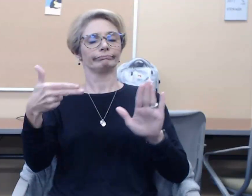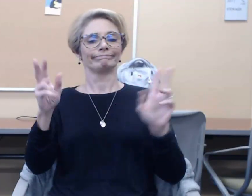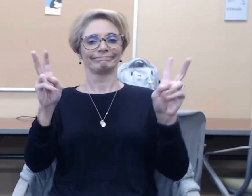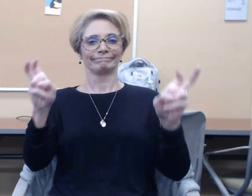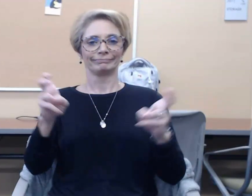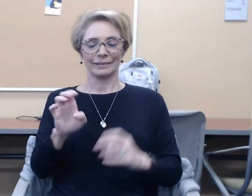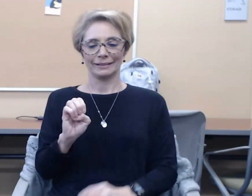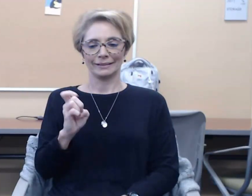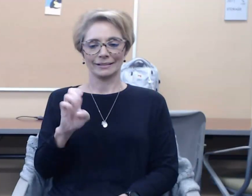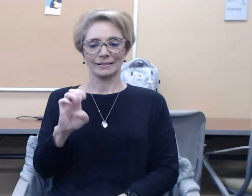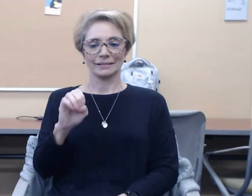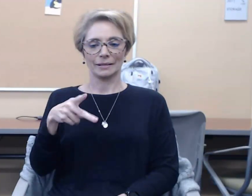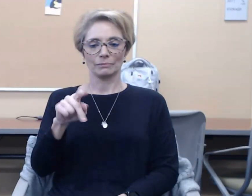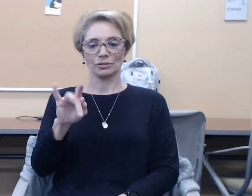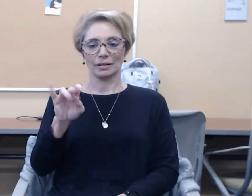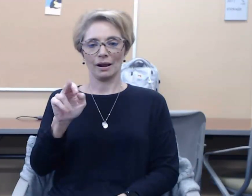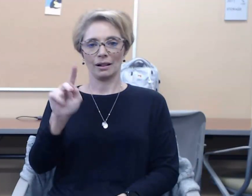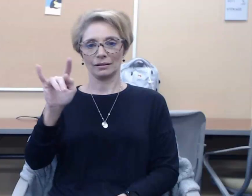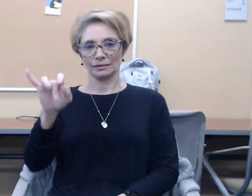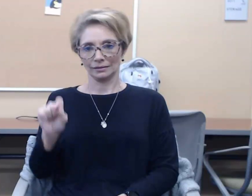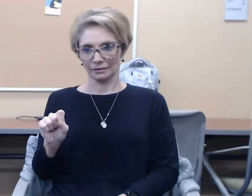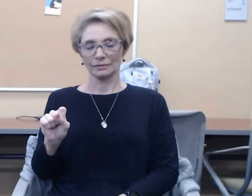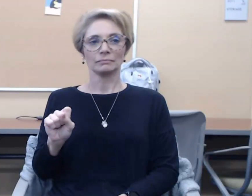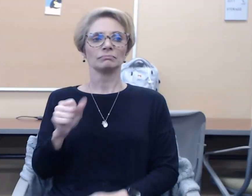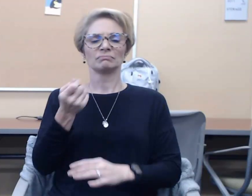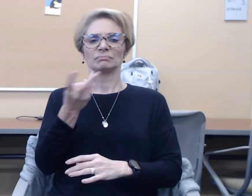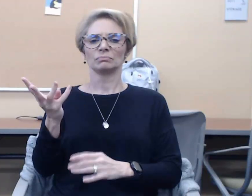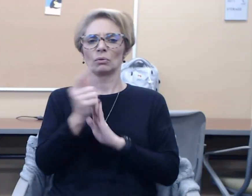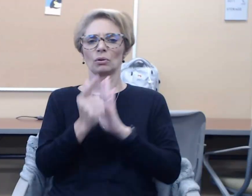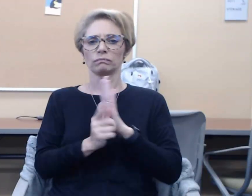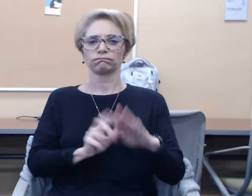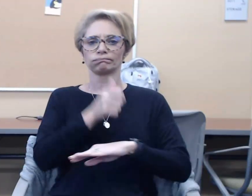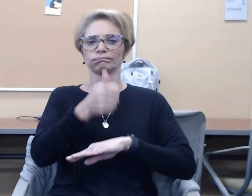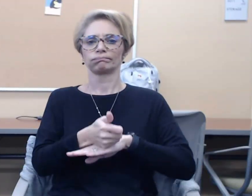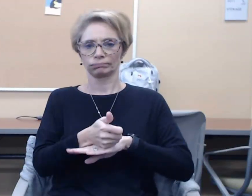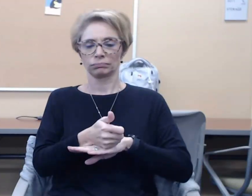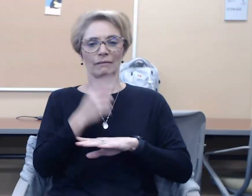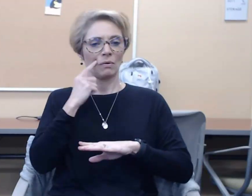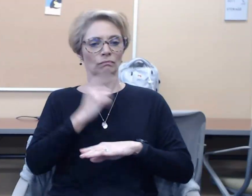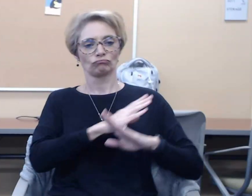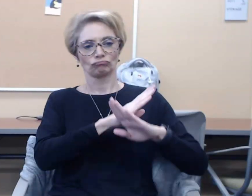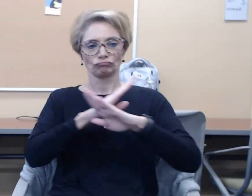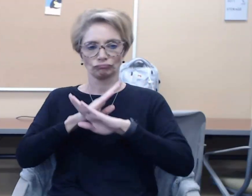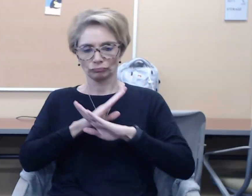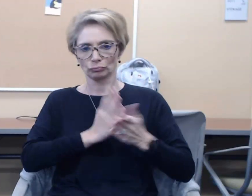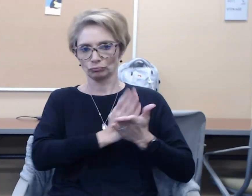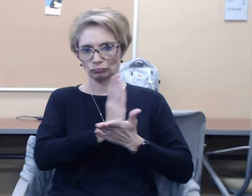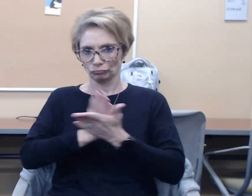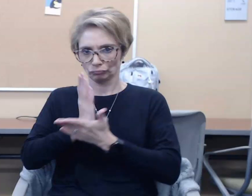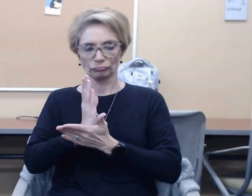exceptionalities. A few different laws were implemented to provide and protect rights to equal education.